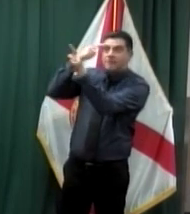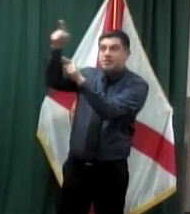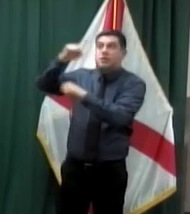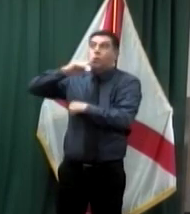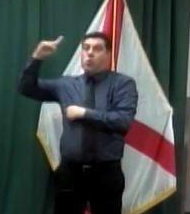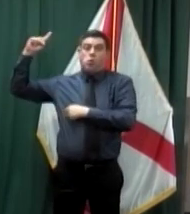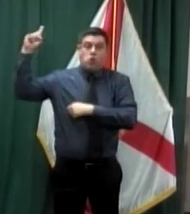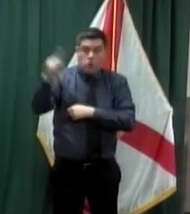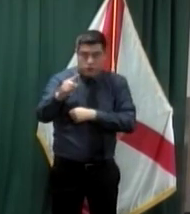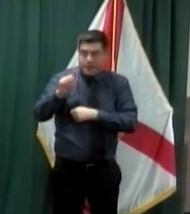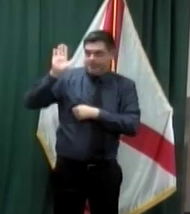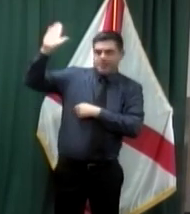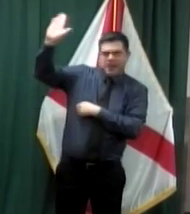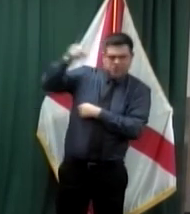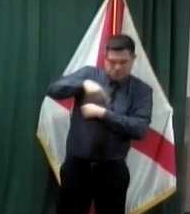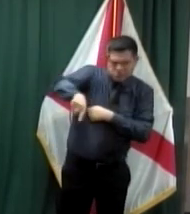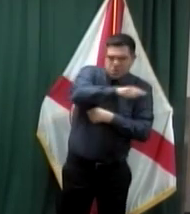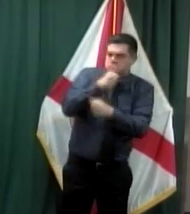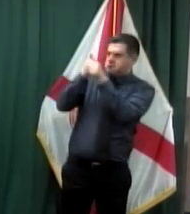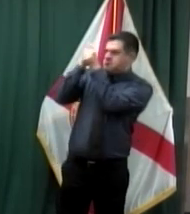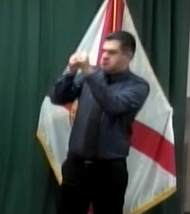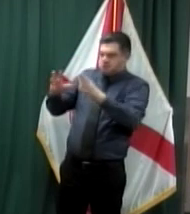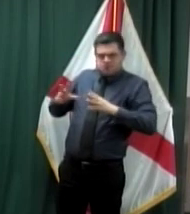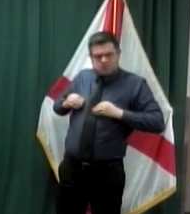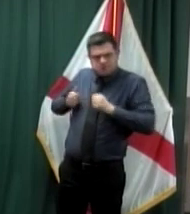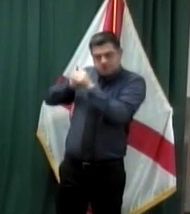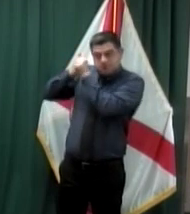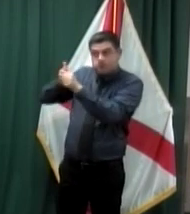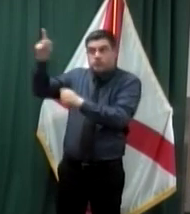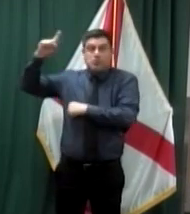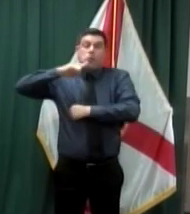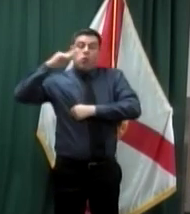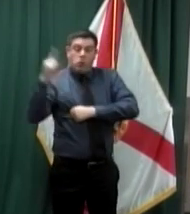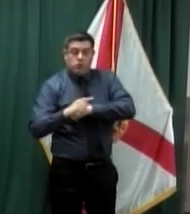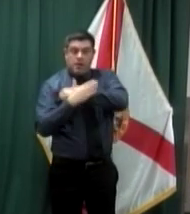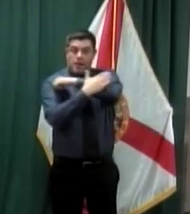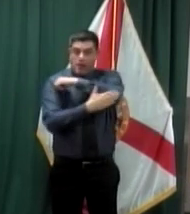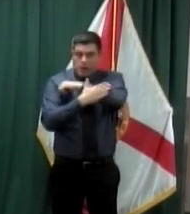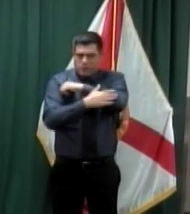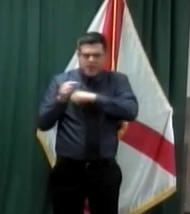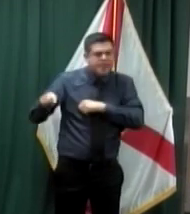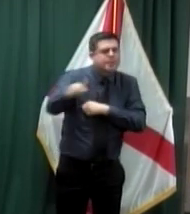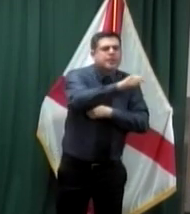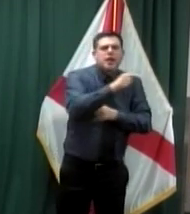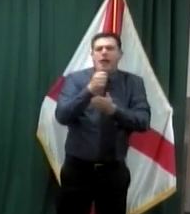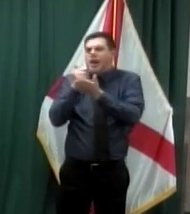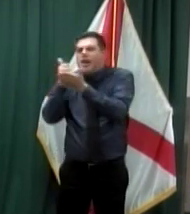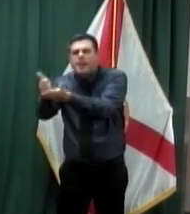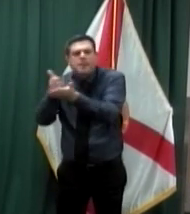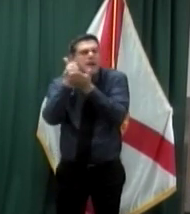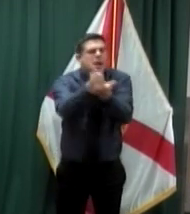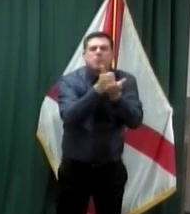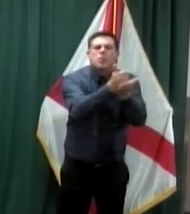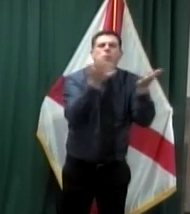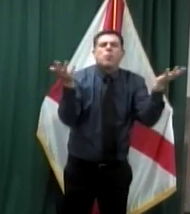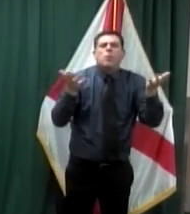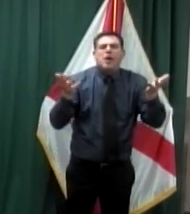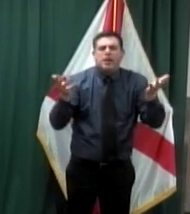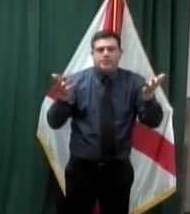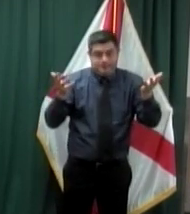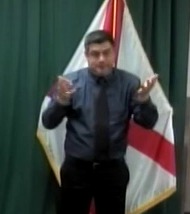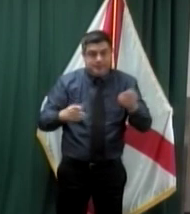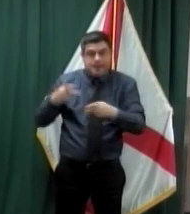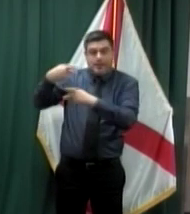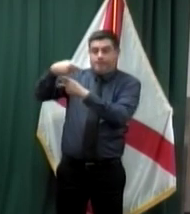given direction to the counties to assist with vacation rental and amusement park openings. So we have been working